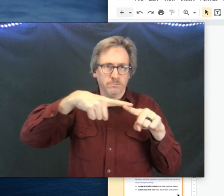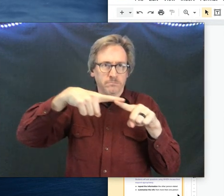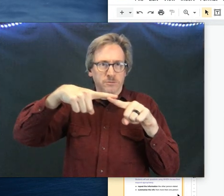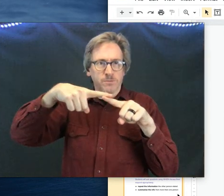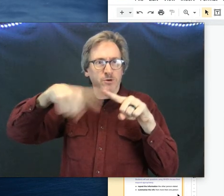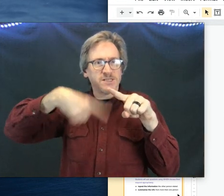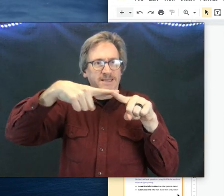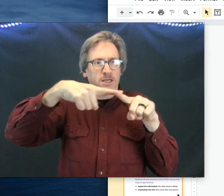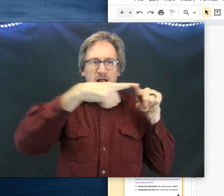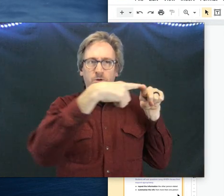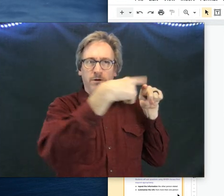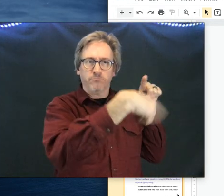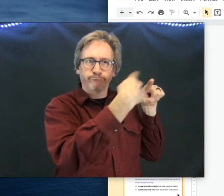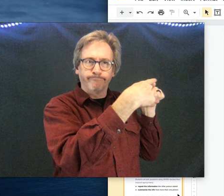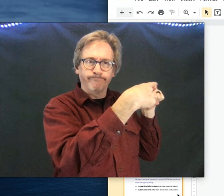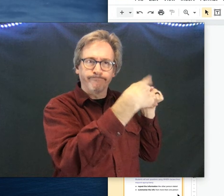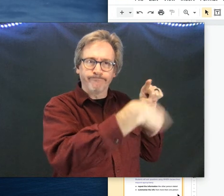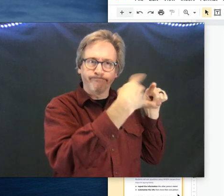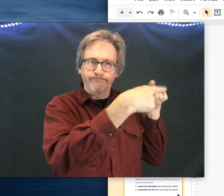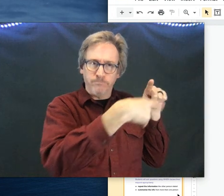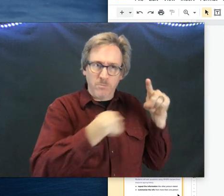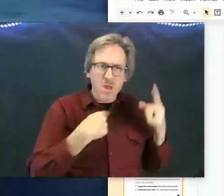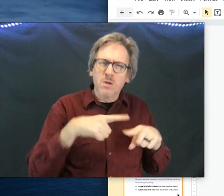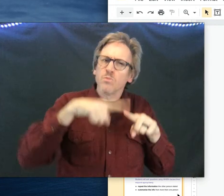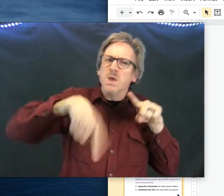When. Remember, it's like the clock going around.